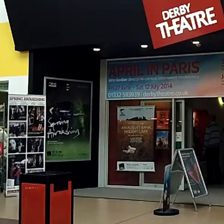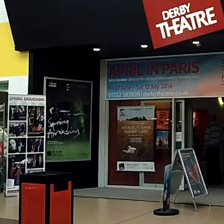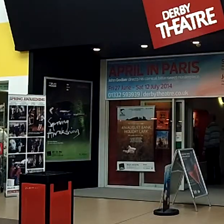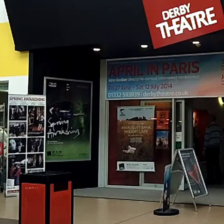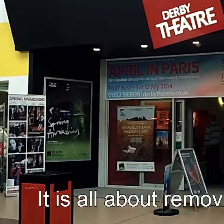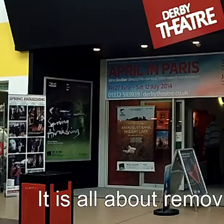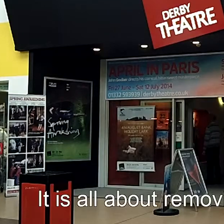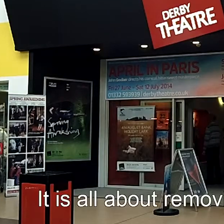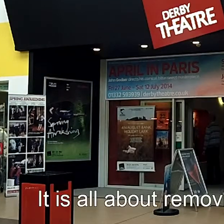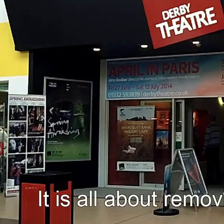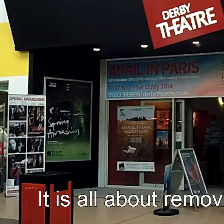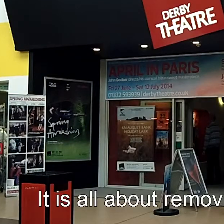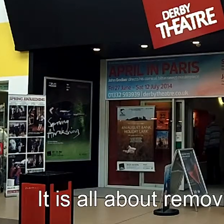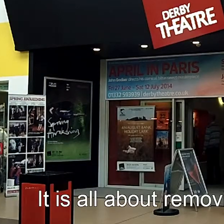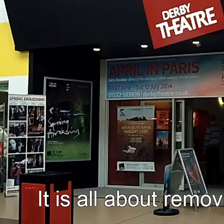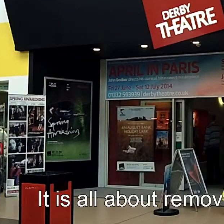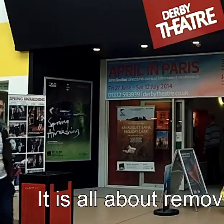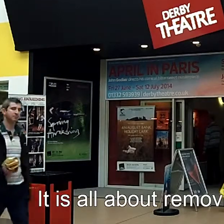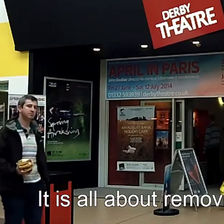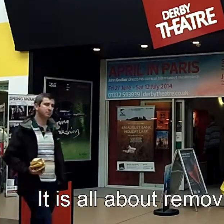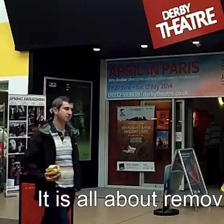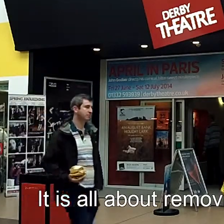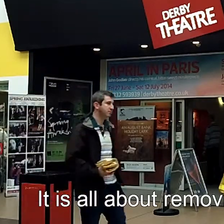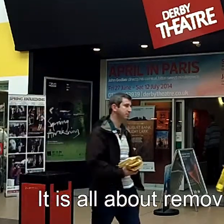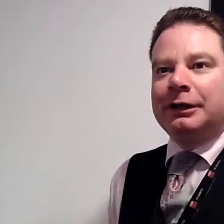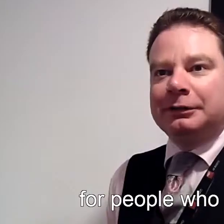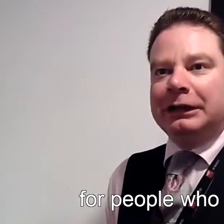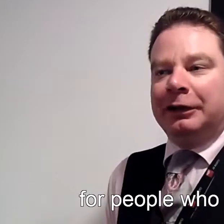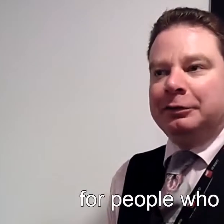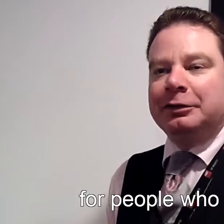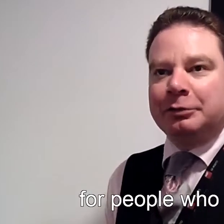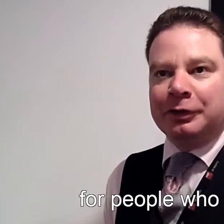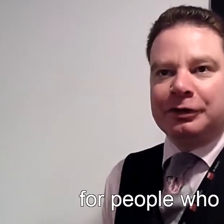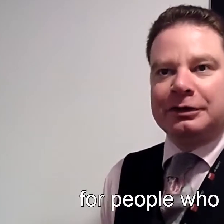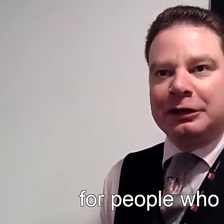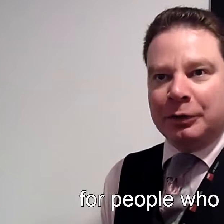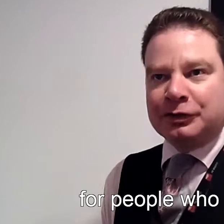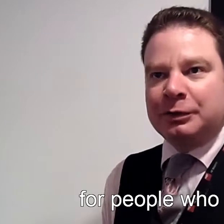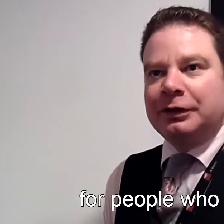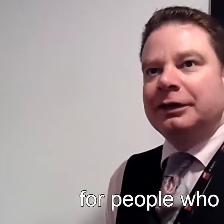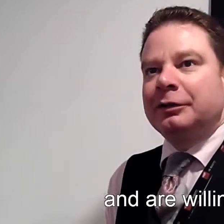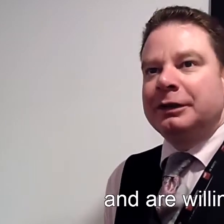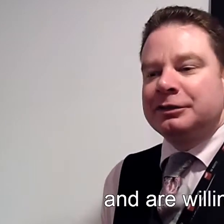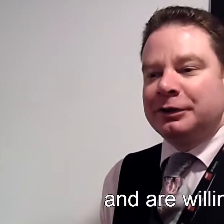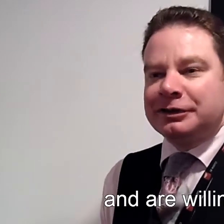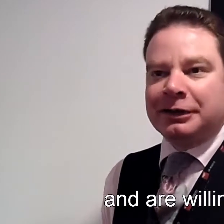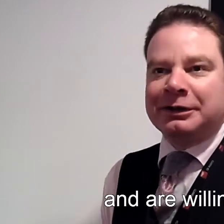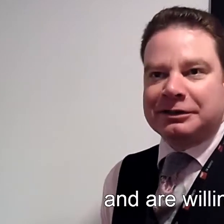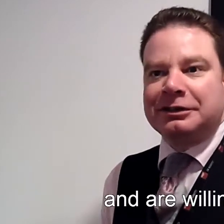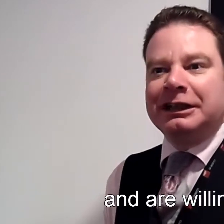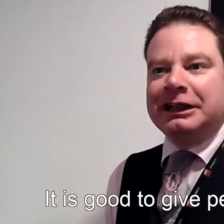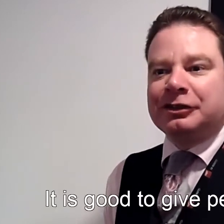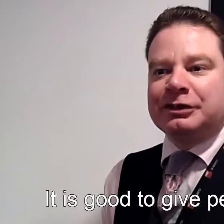I mean, for me, it is removing those barriers for people who, who want to work and are willing to work.